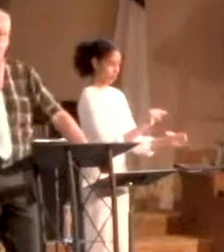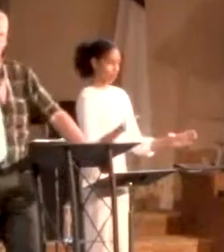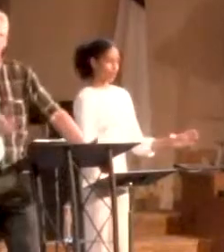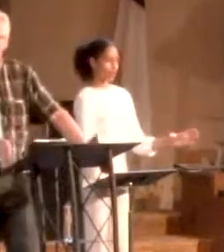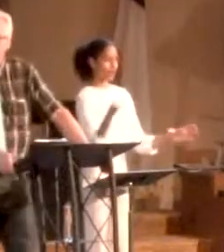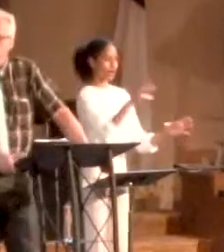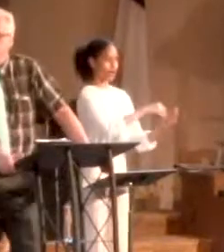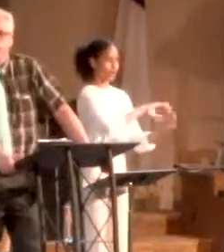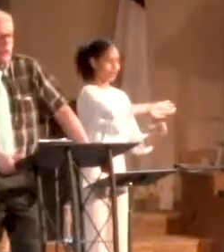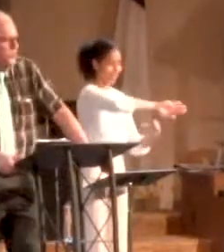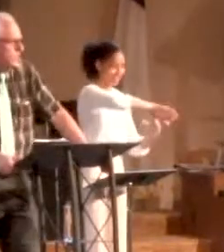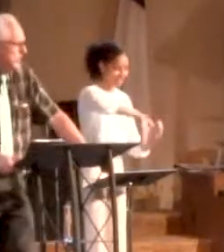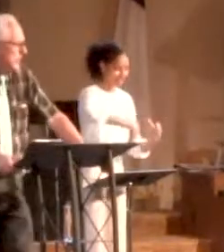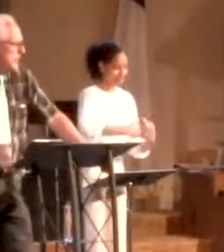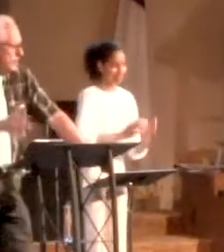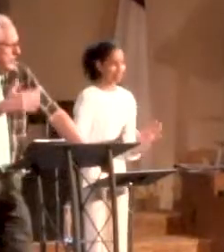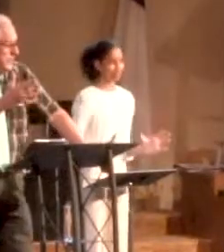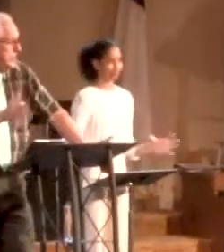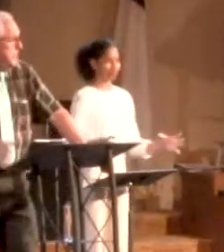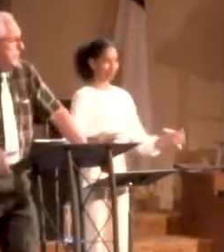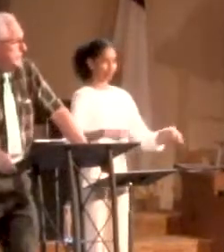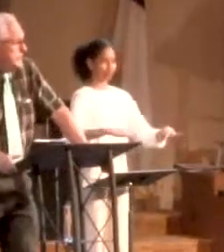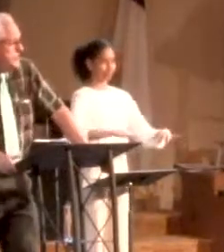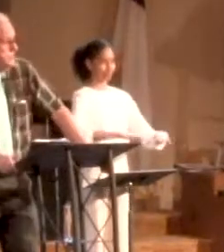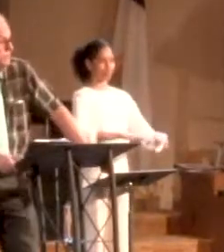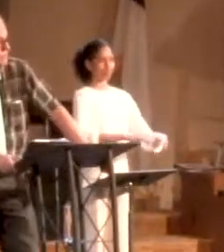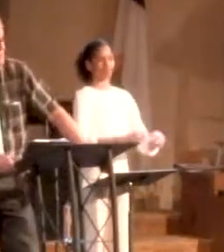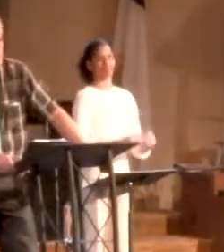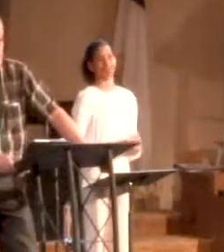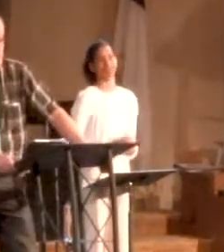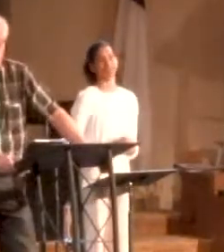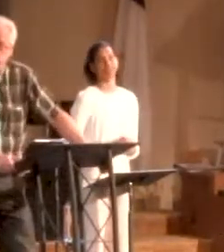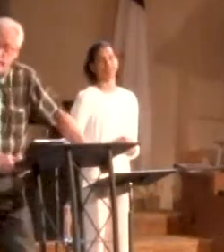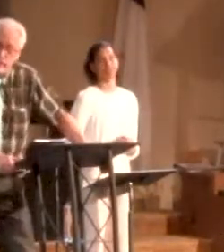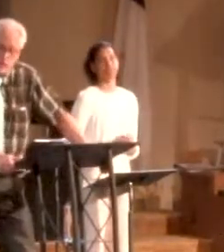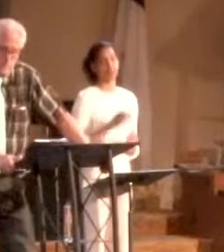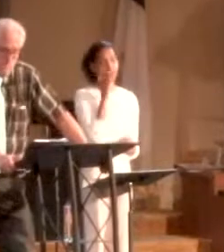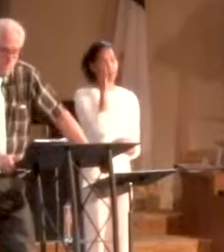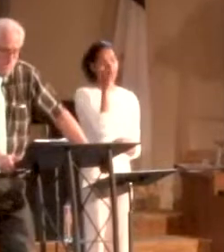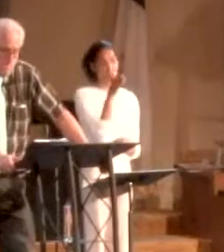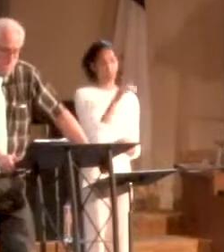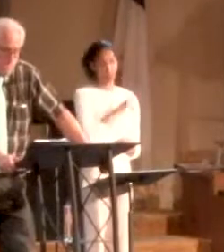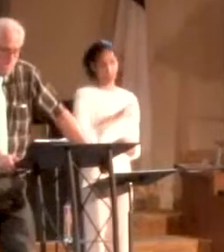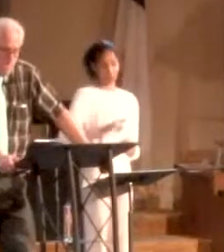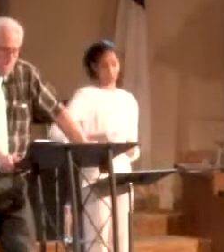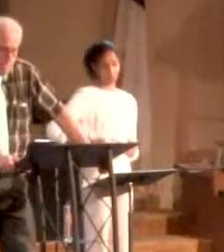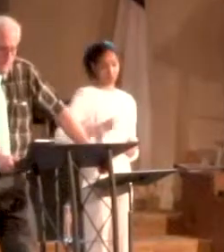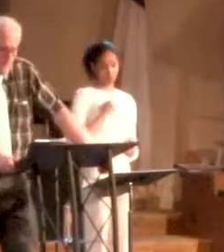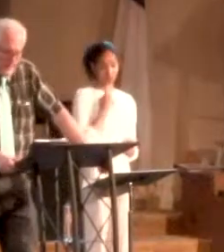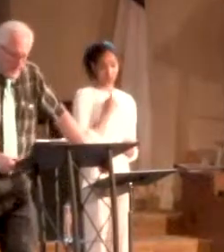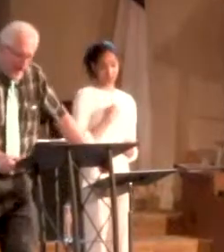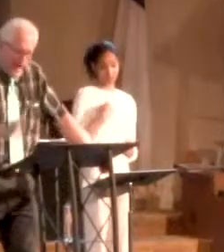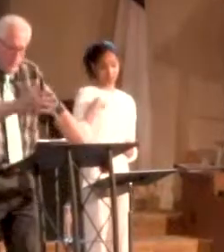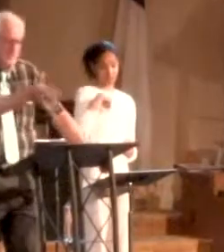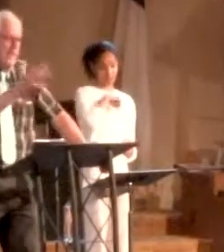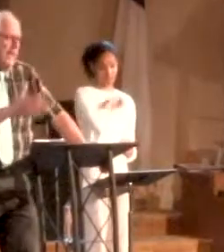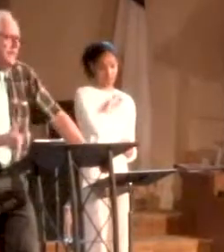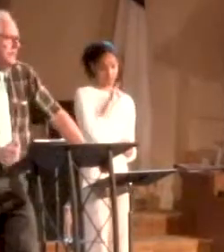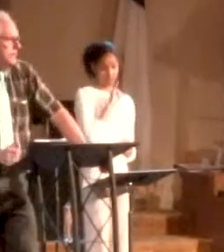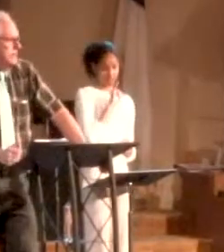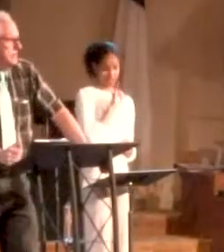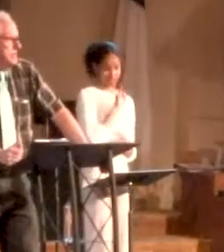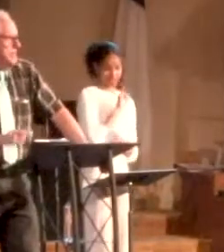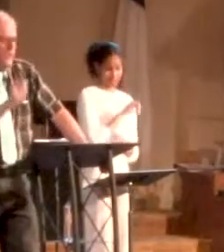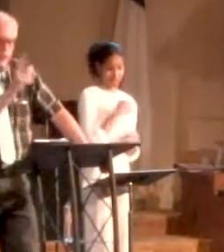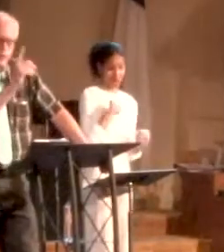we stand before the Lord, will He commend us? Will He? Will He say, "I was